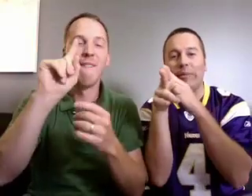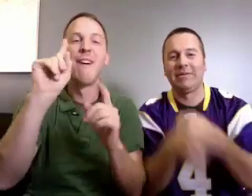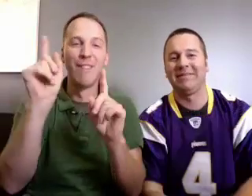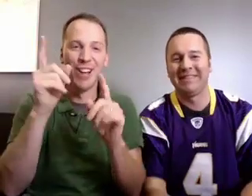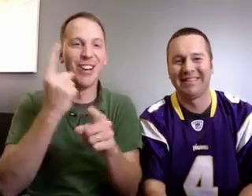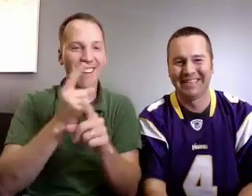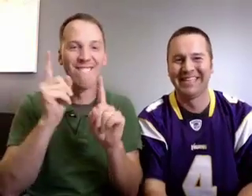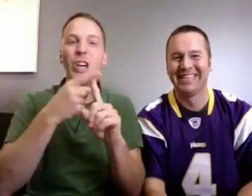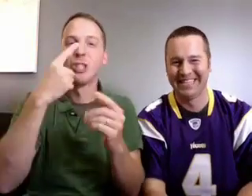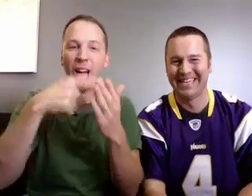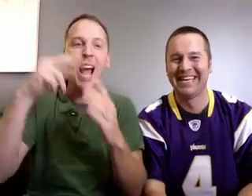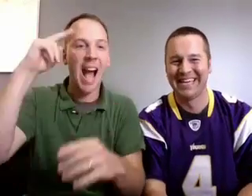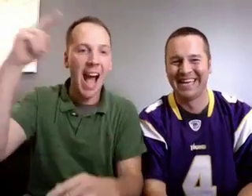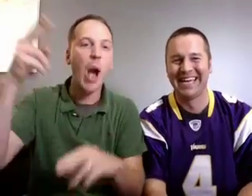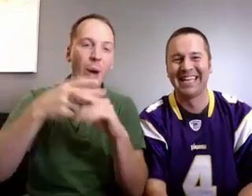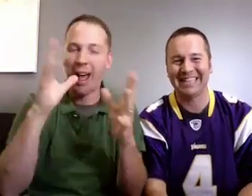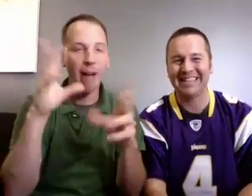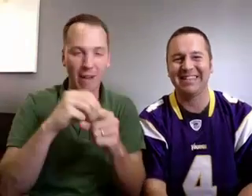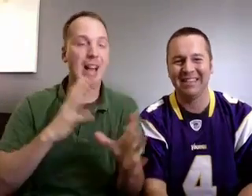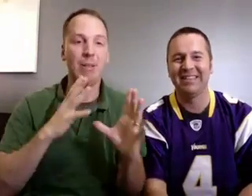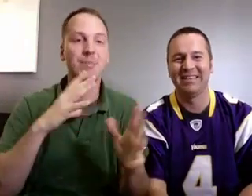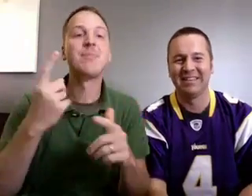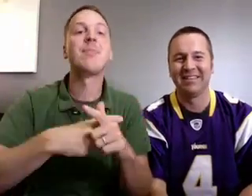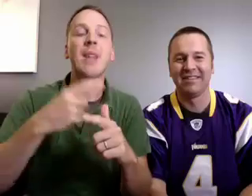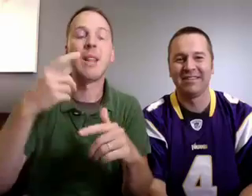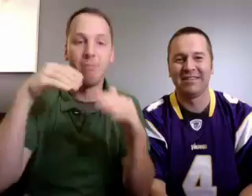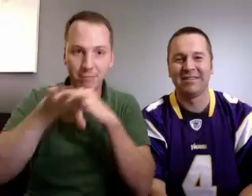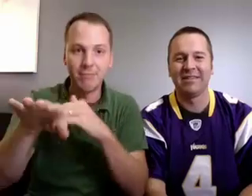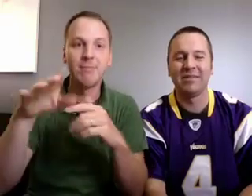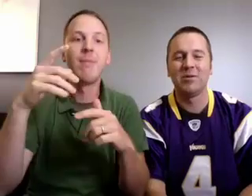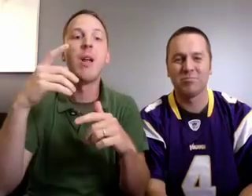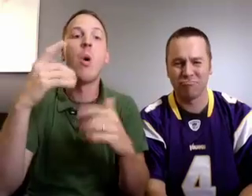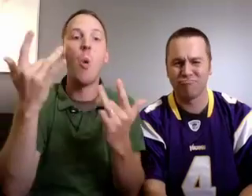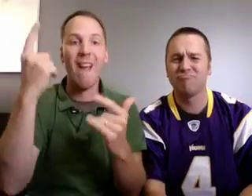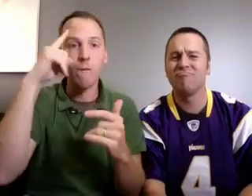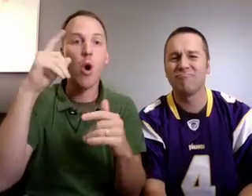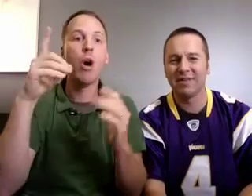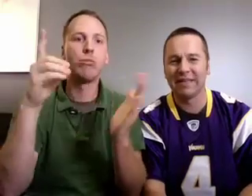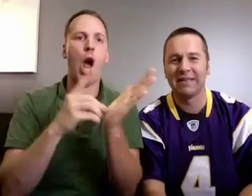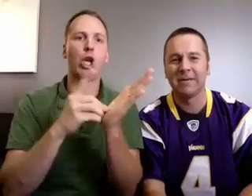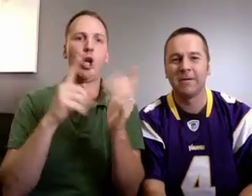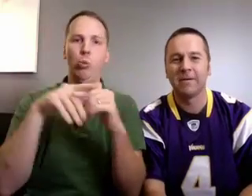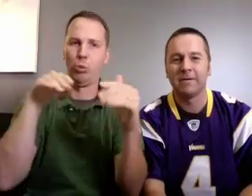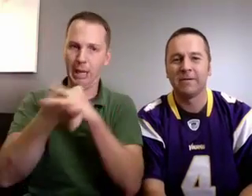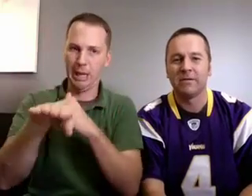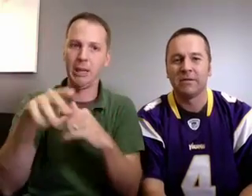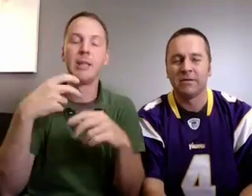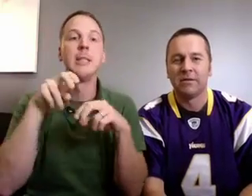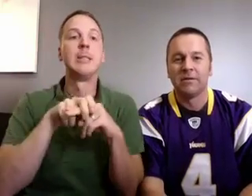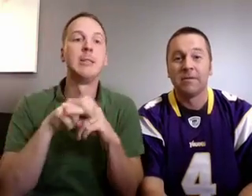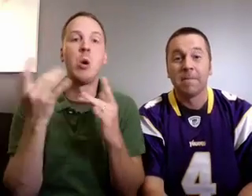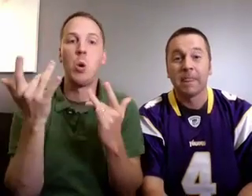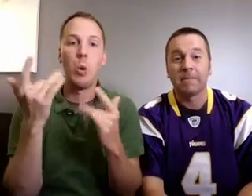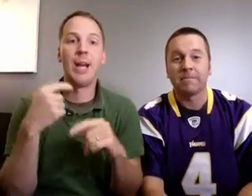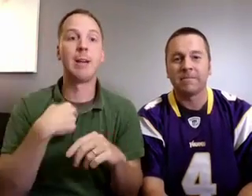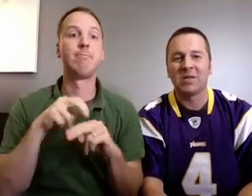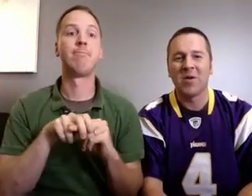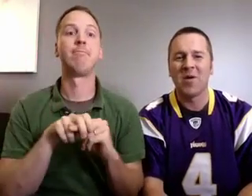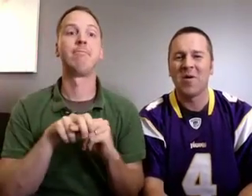opened that little tag outside the door. She checked our height and weight and everything. Then we got into the... waiting to the doctor's private room, and we were waiting